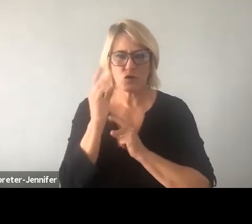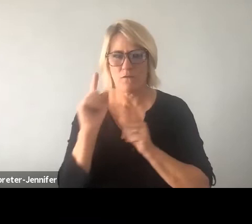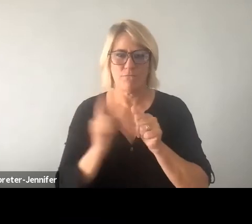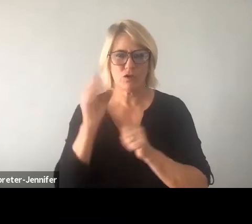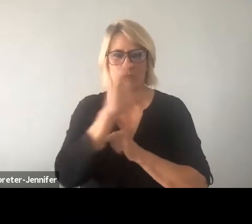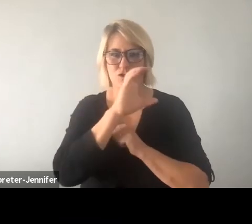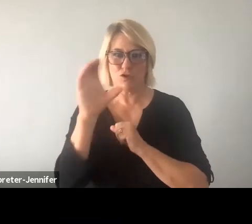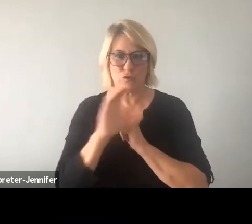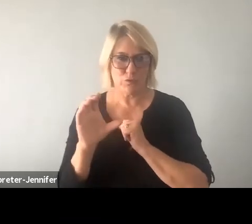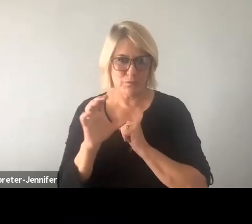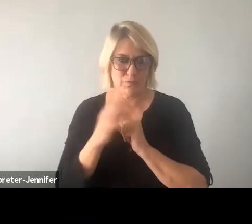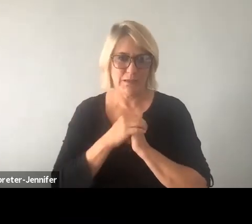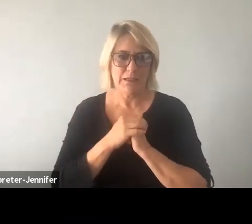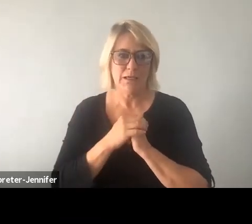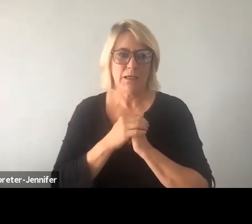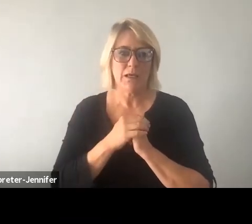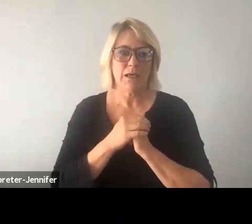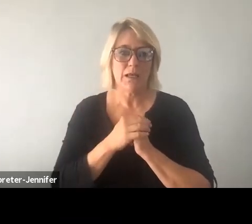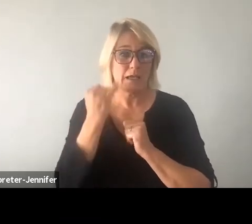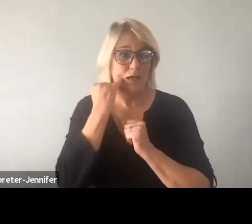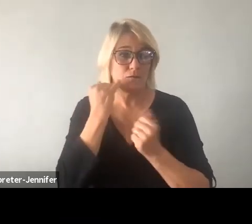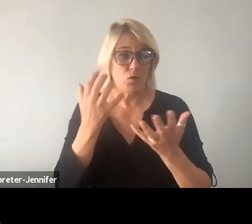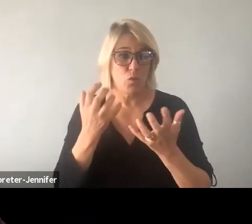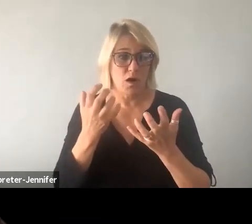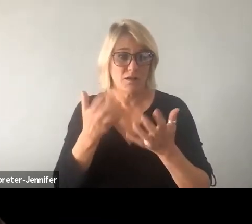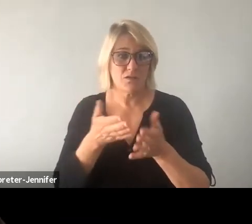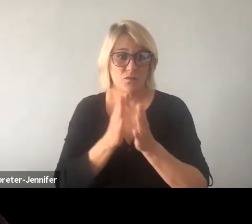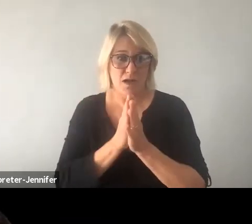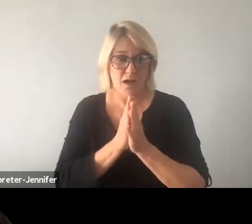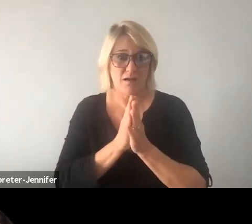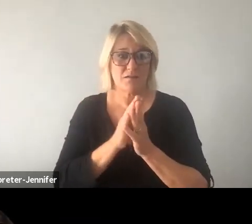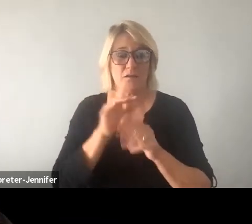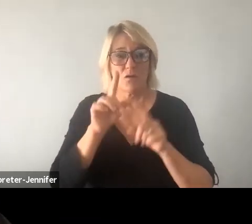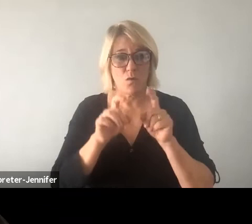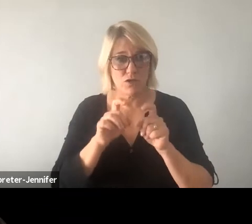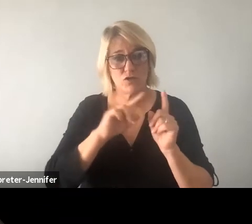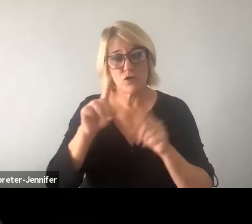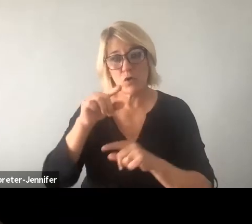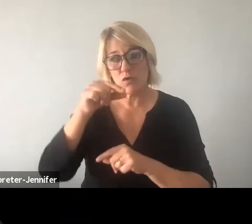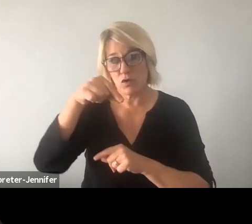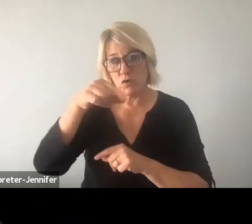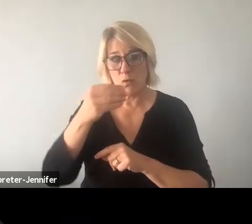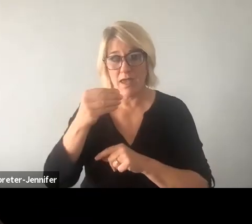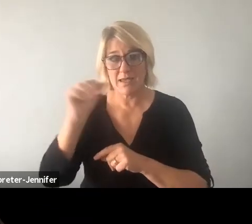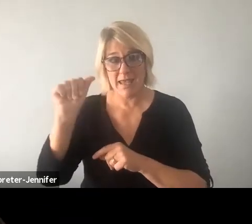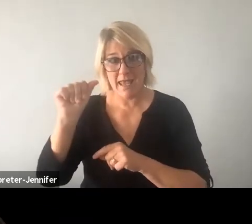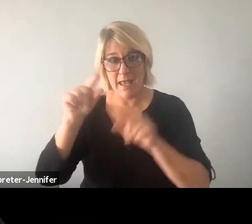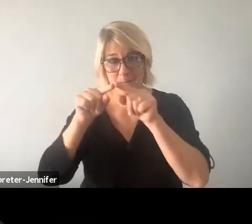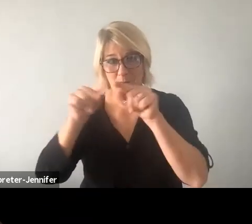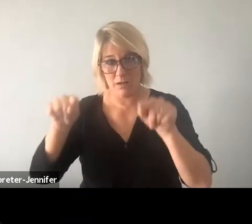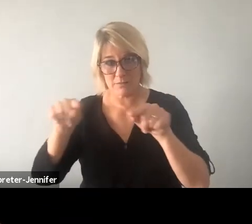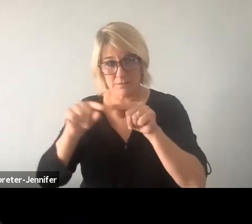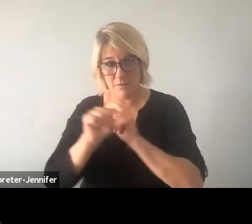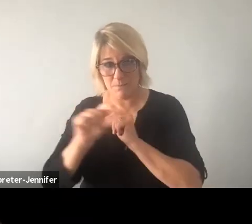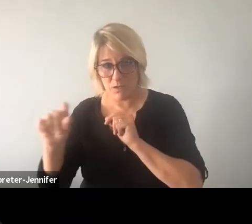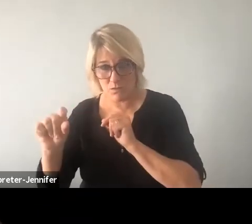it. If you want to ask a question, you can do that by going to the Q&A box that is in that menu bar,